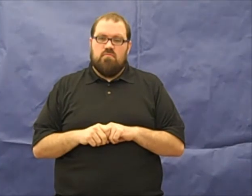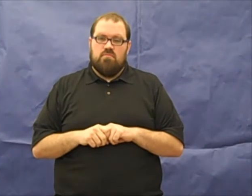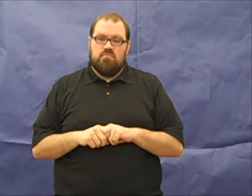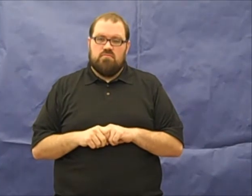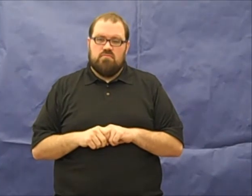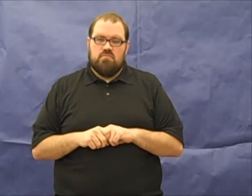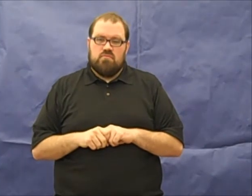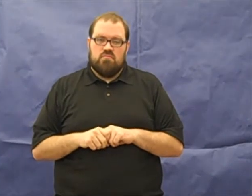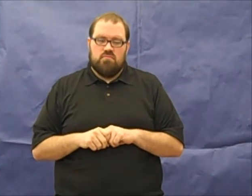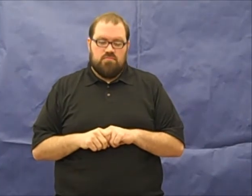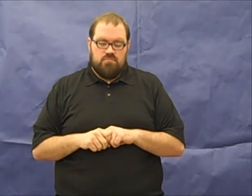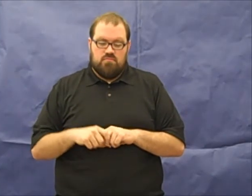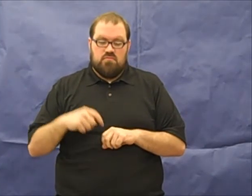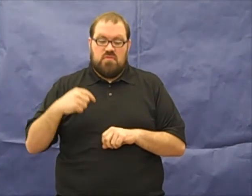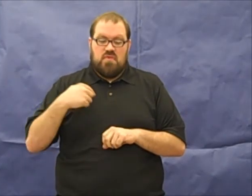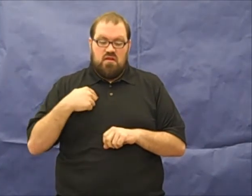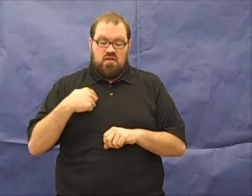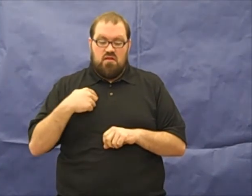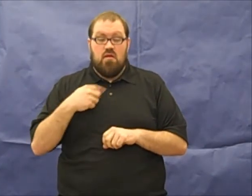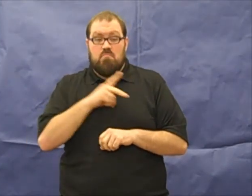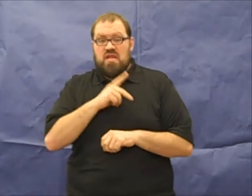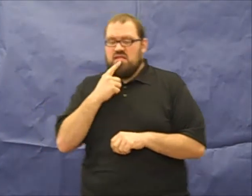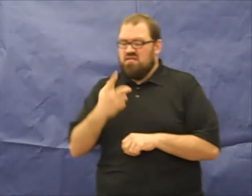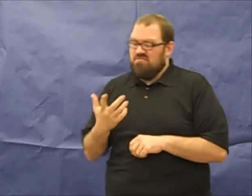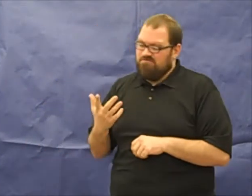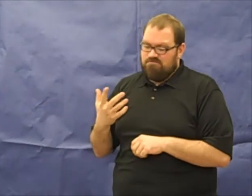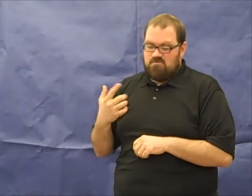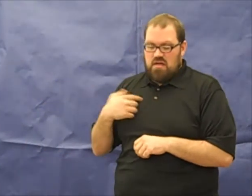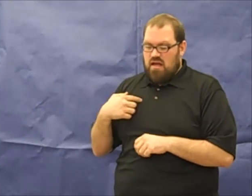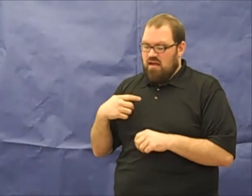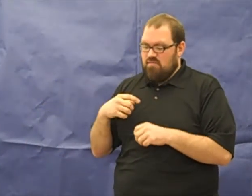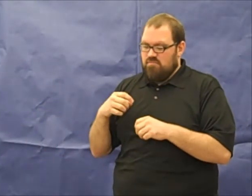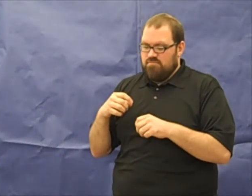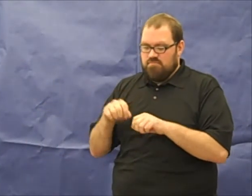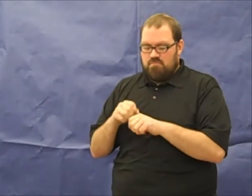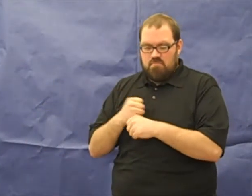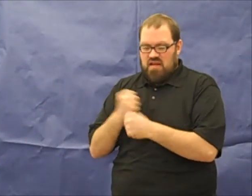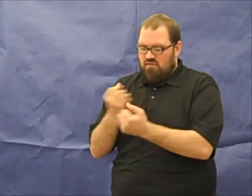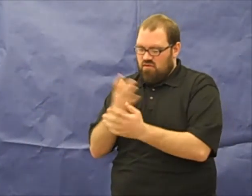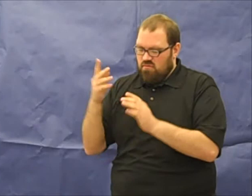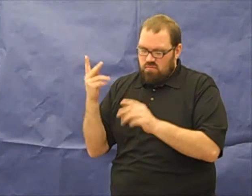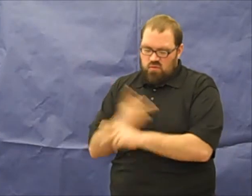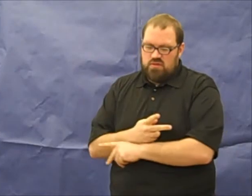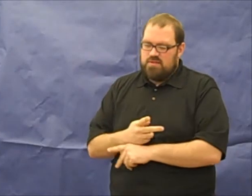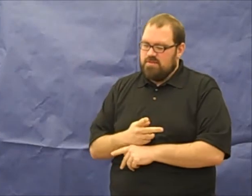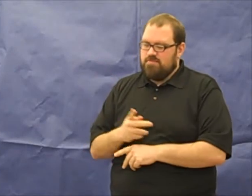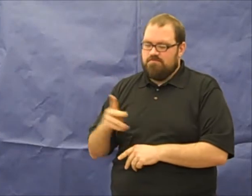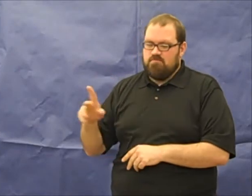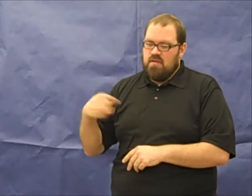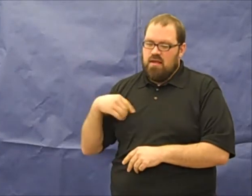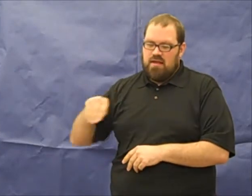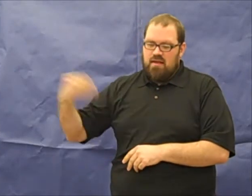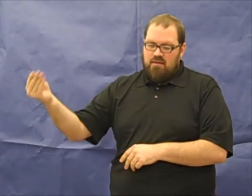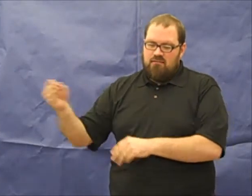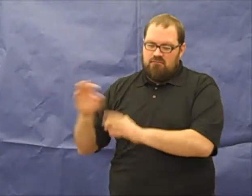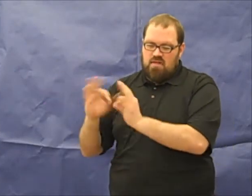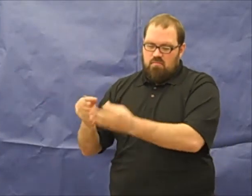Then I've made things worse too by giving the money, says Peter. Suddenly he strikes out at the lamp and